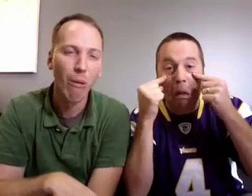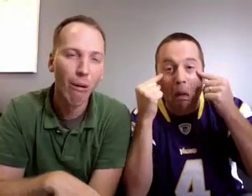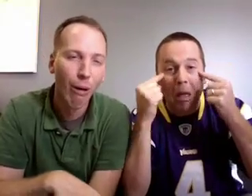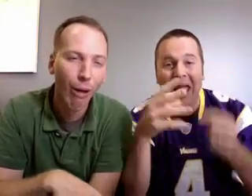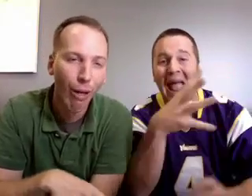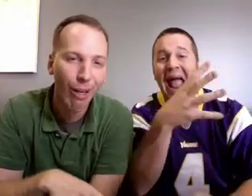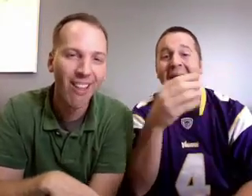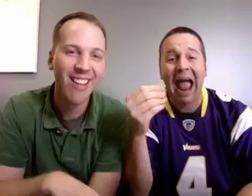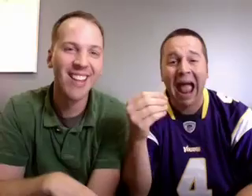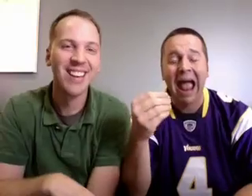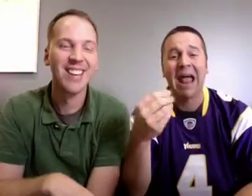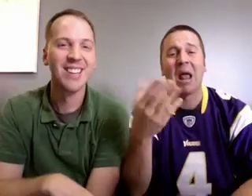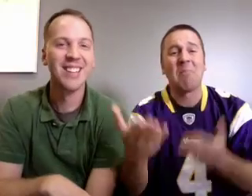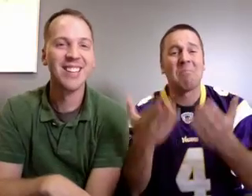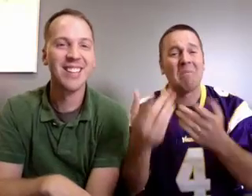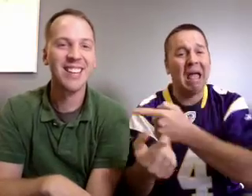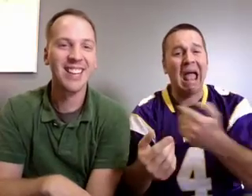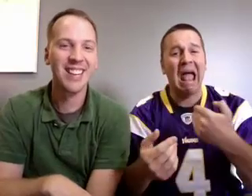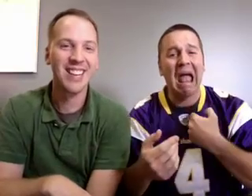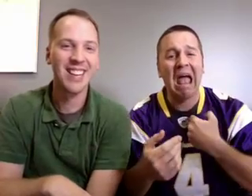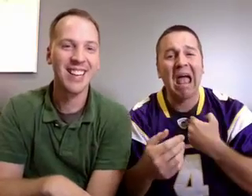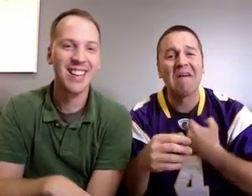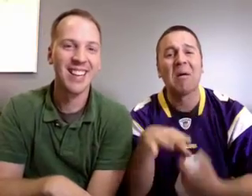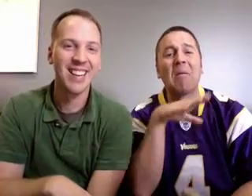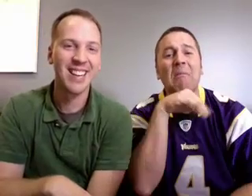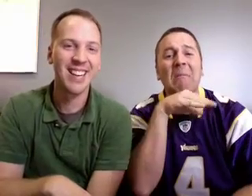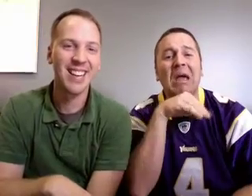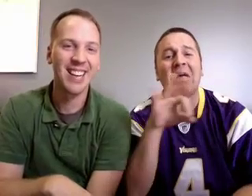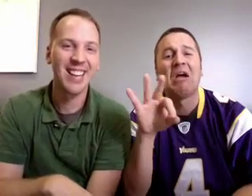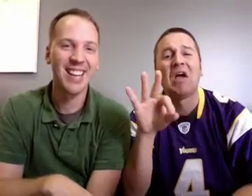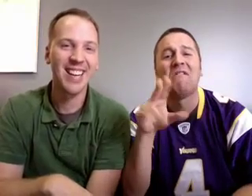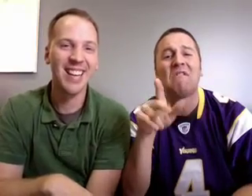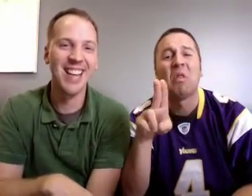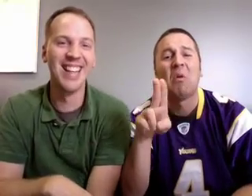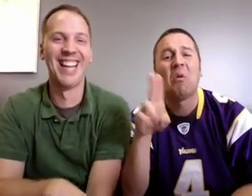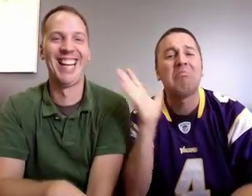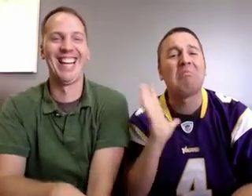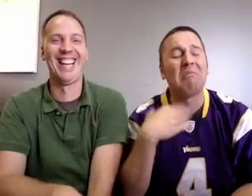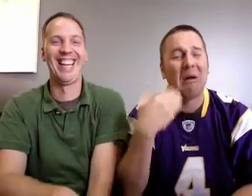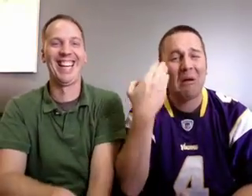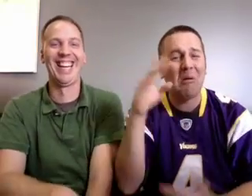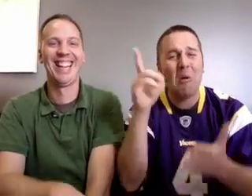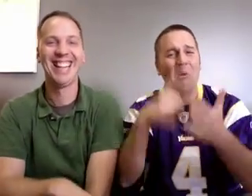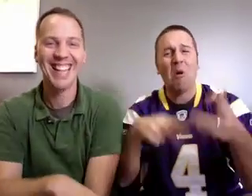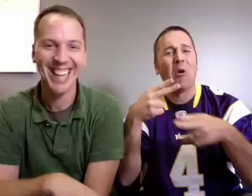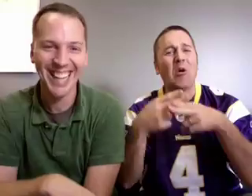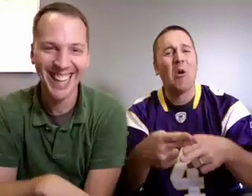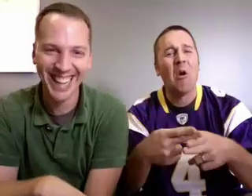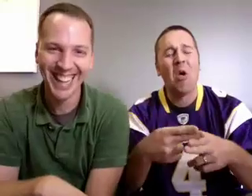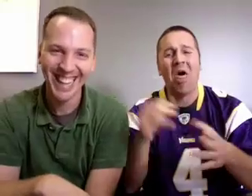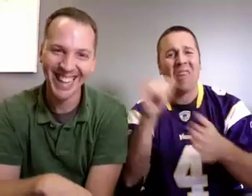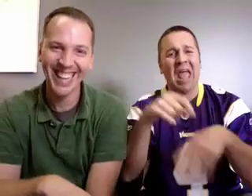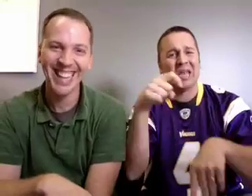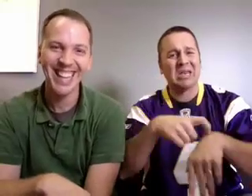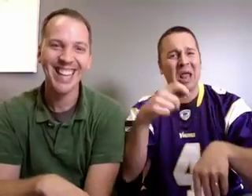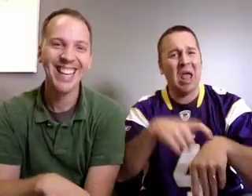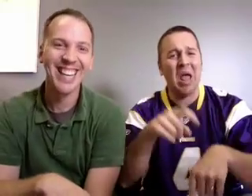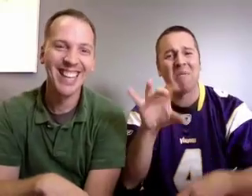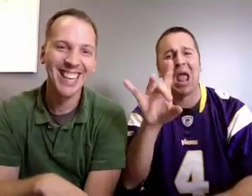raccoon. And maybe he had the swine flu. I don't know. What would they call it back in the 80s? There